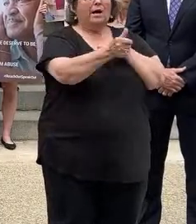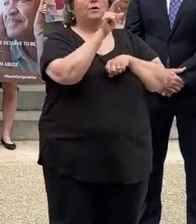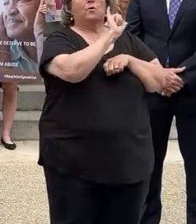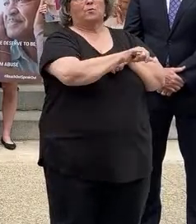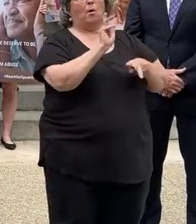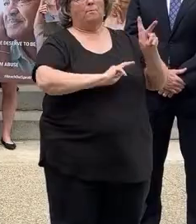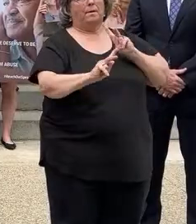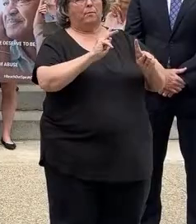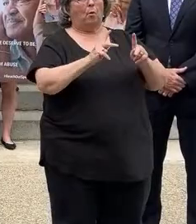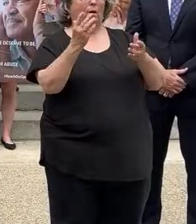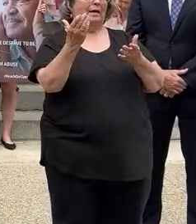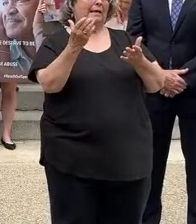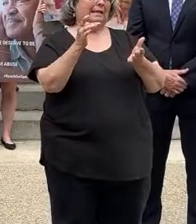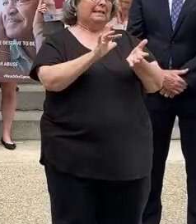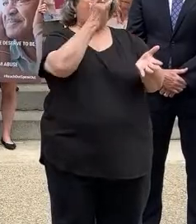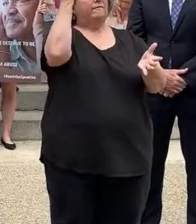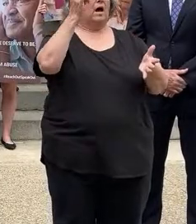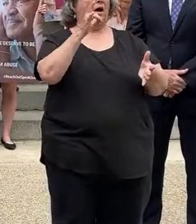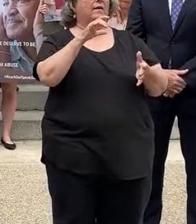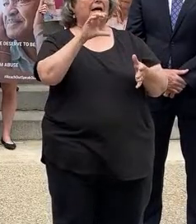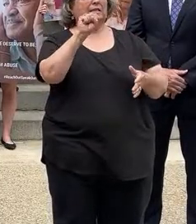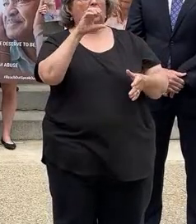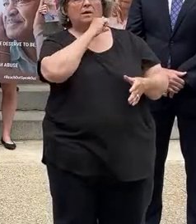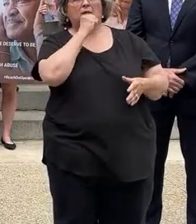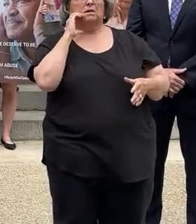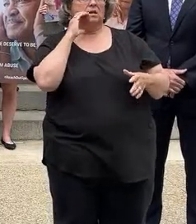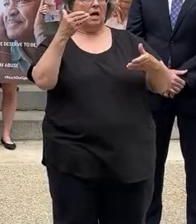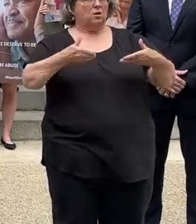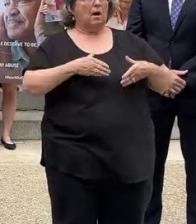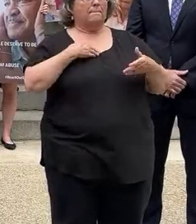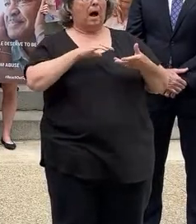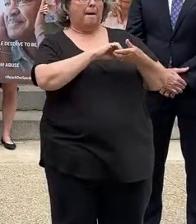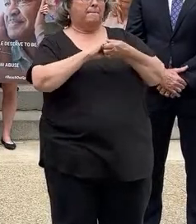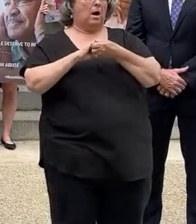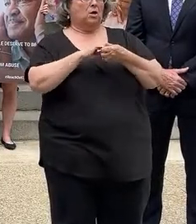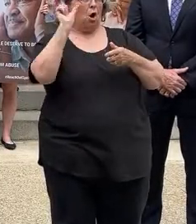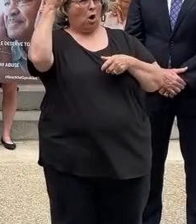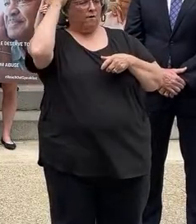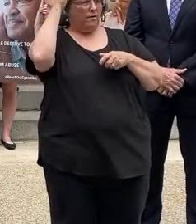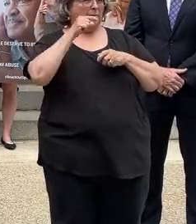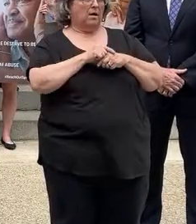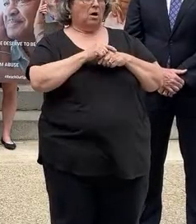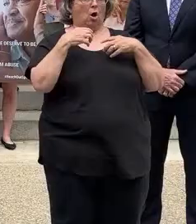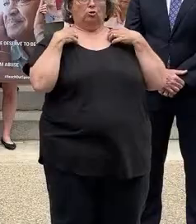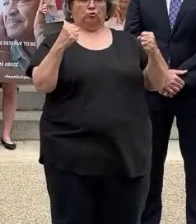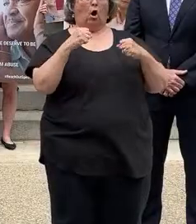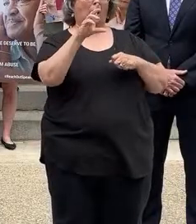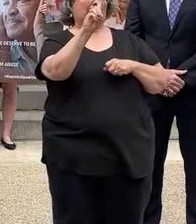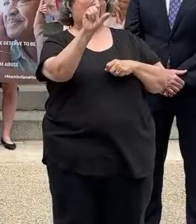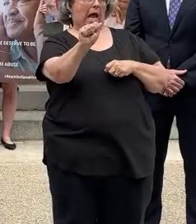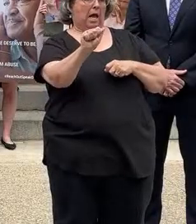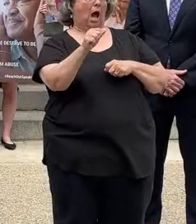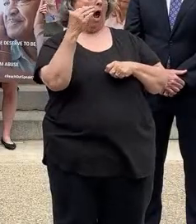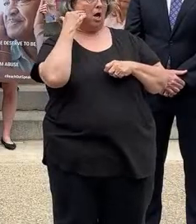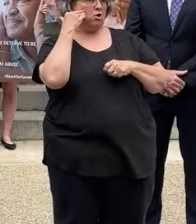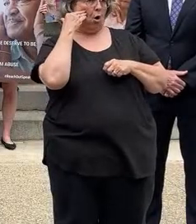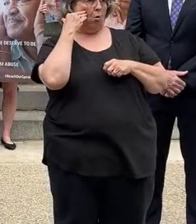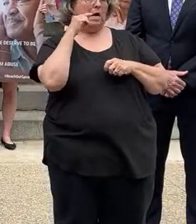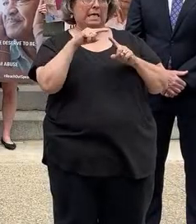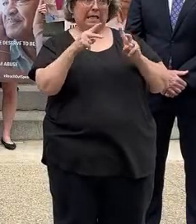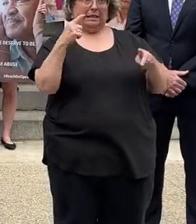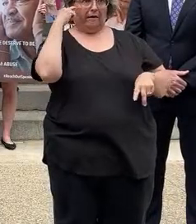our seniors. And it's my pleasure to introduce to the podium my partner in government, our strong district attorney. I know takes this